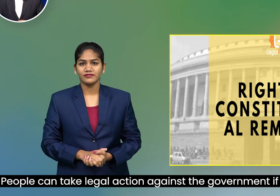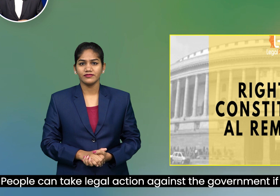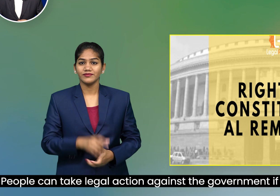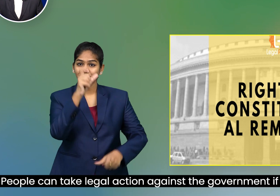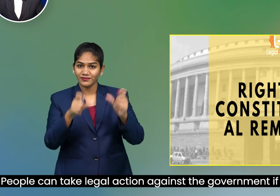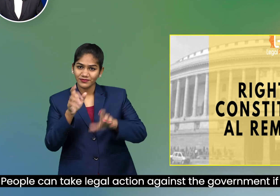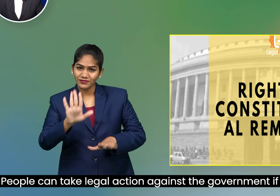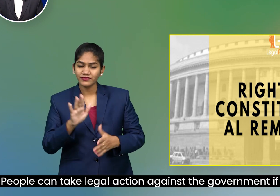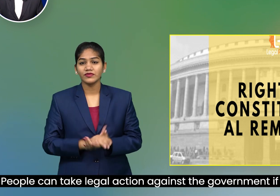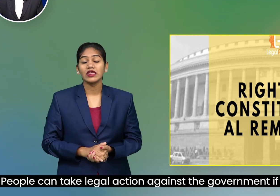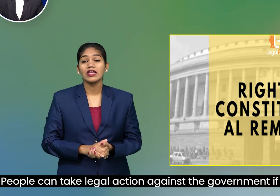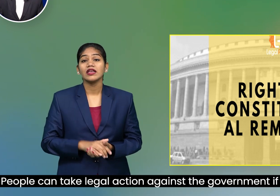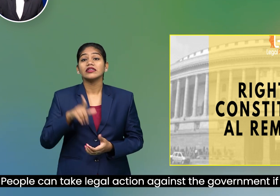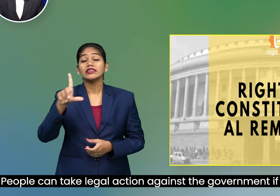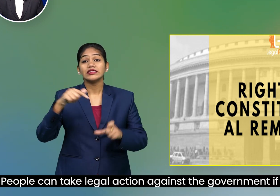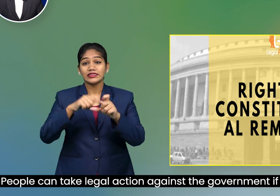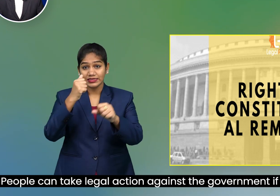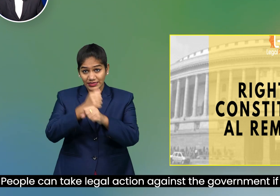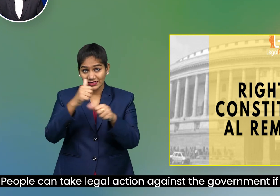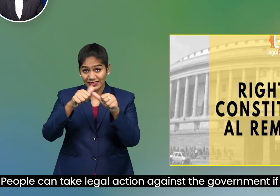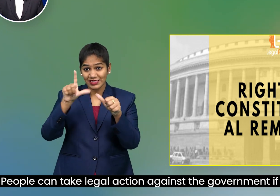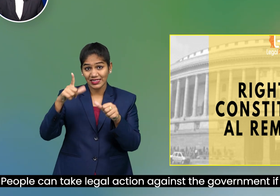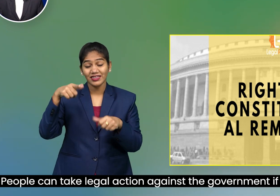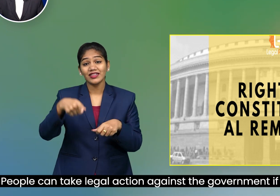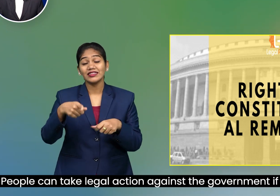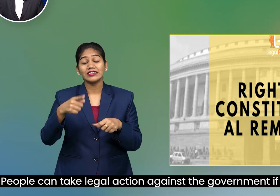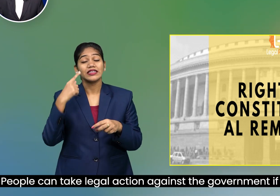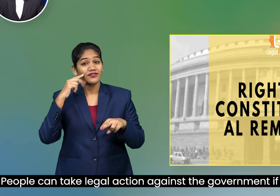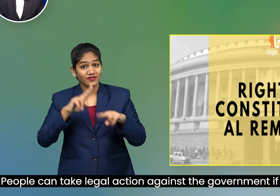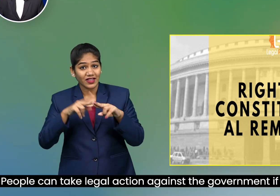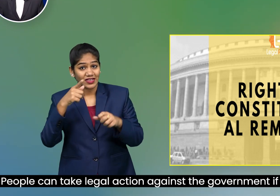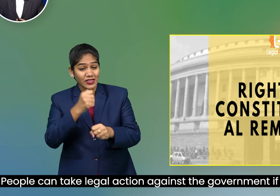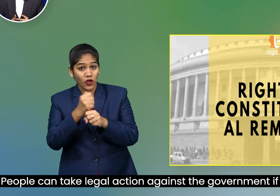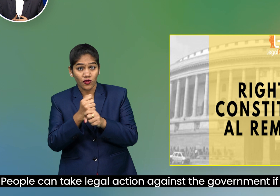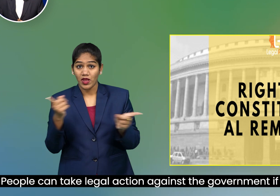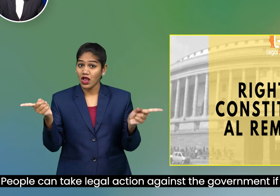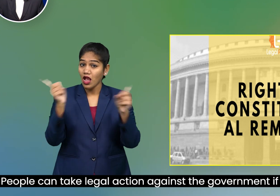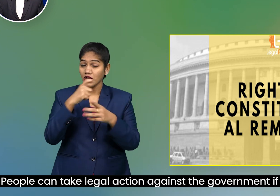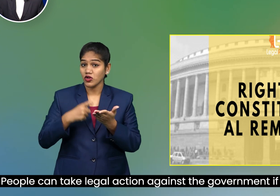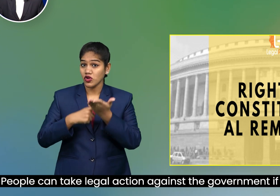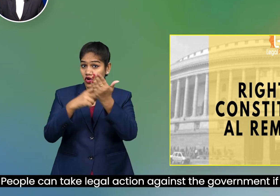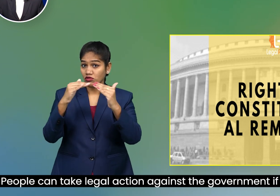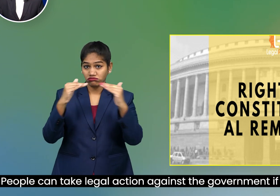People can take legal action against the government if their rights are violated.